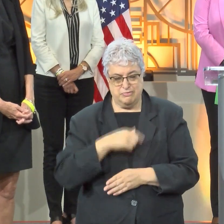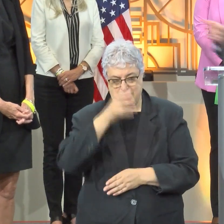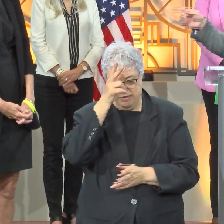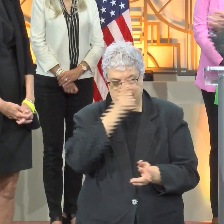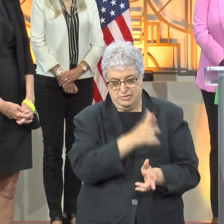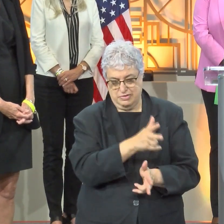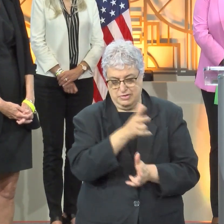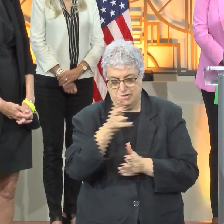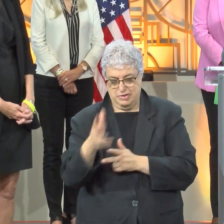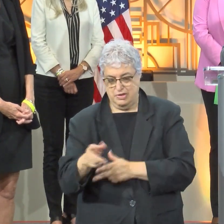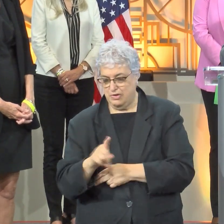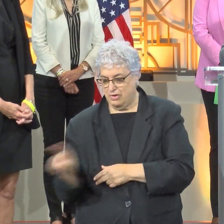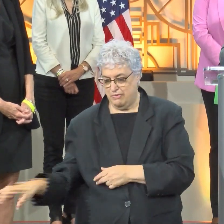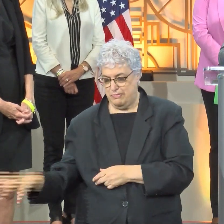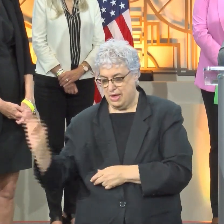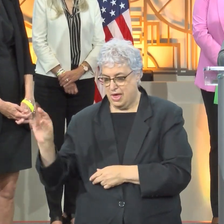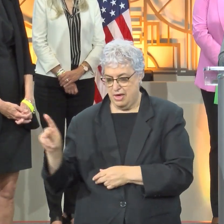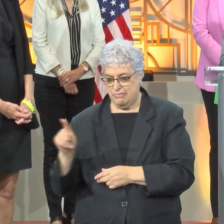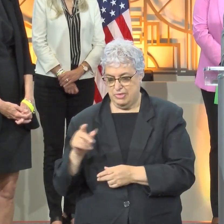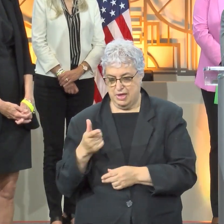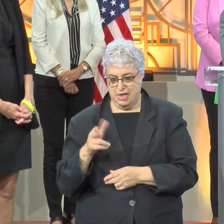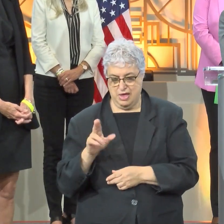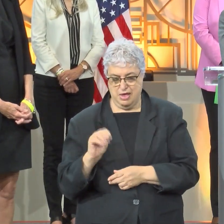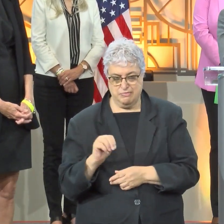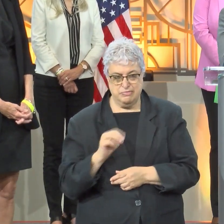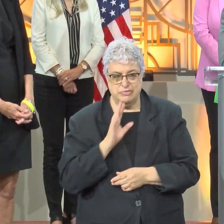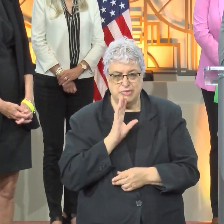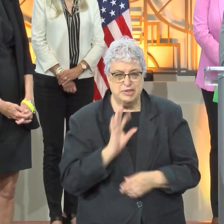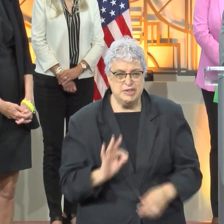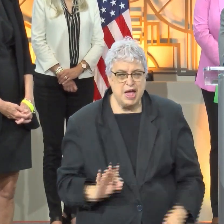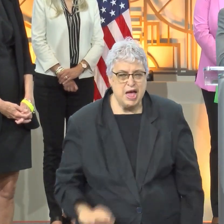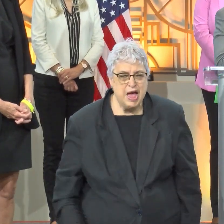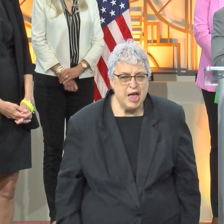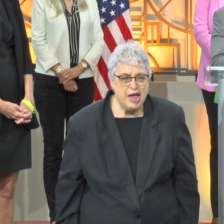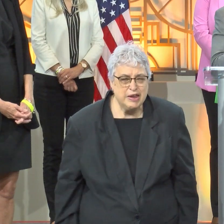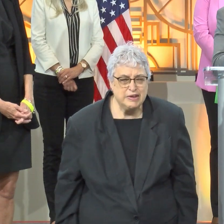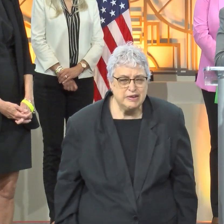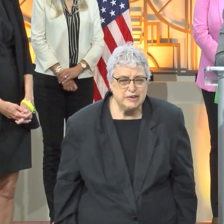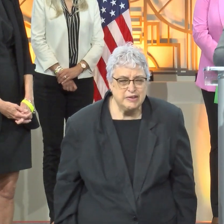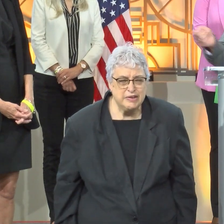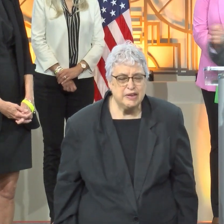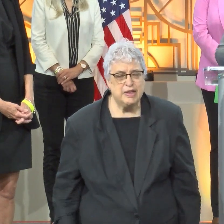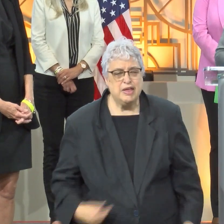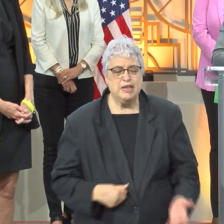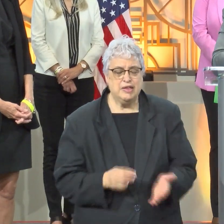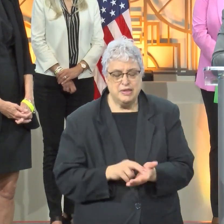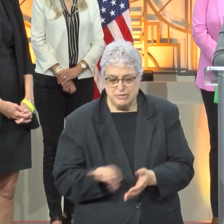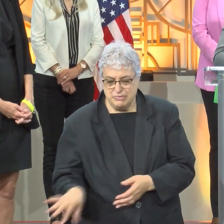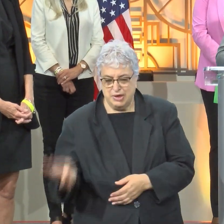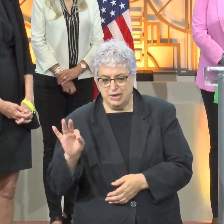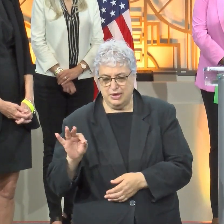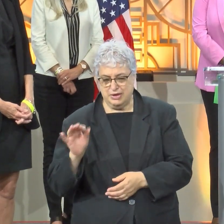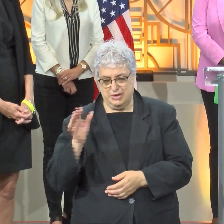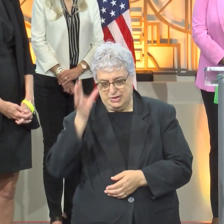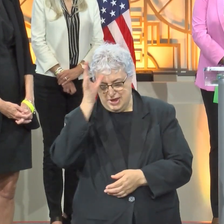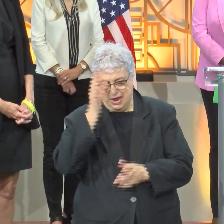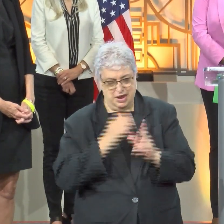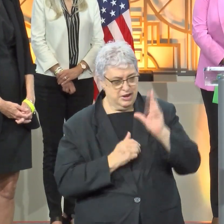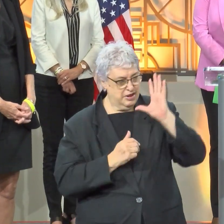over on the side of the road and said, "Go get that piece of gum." I'm 9 years old, all right? So I get out, go pick a piece of gun, Dad